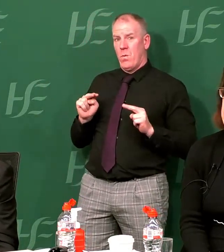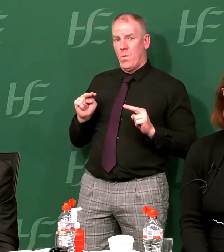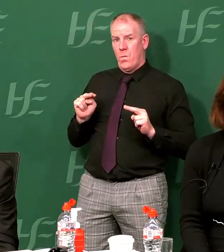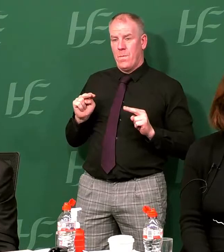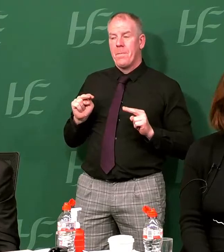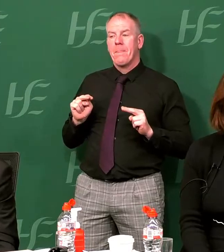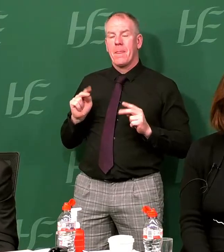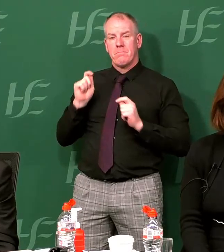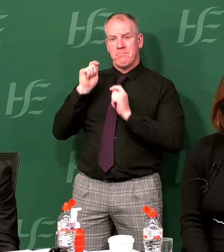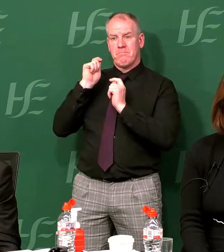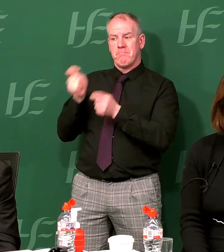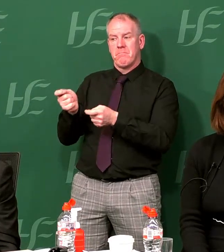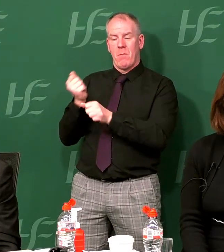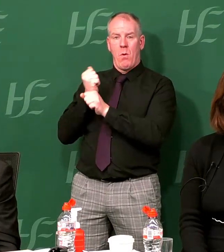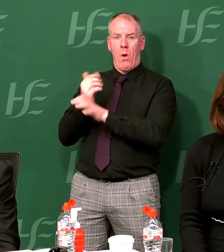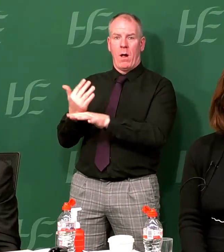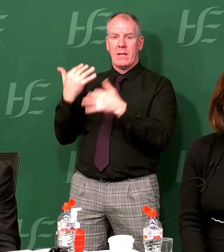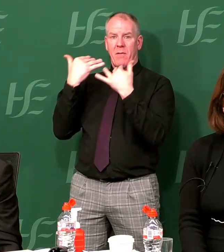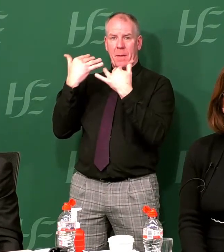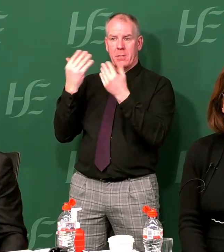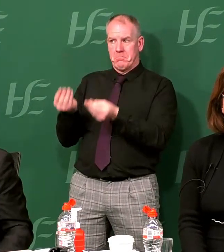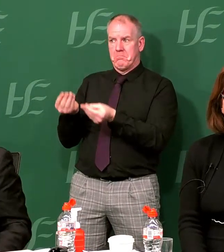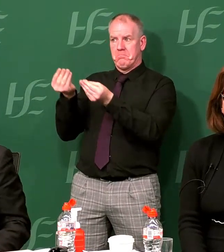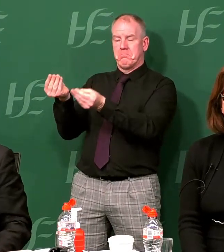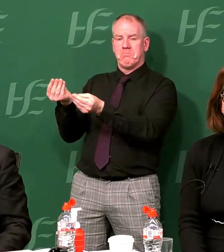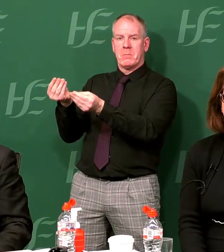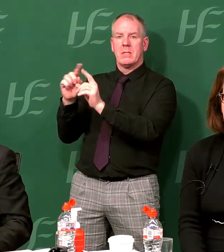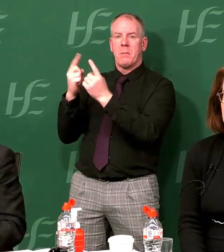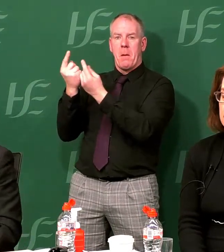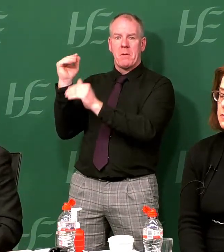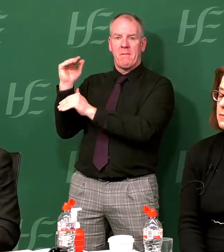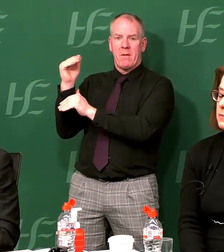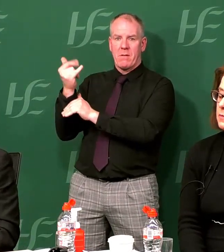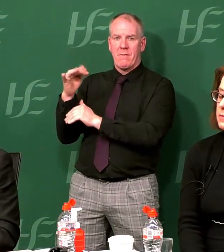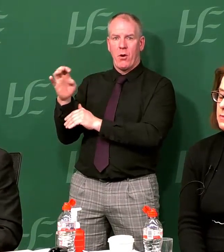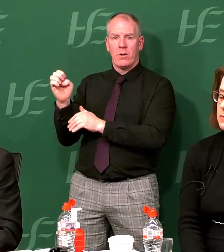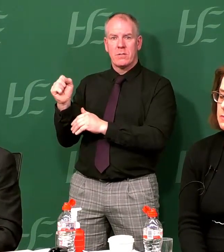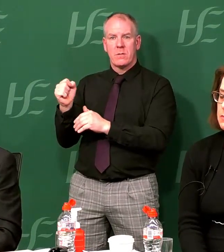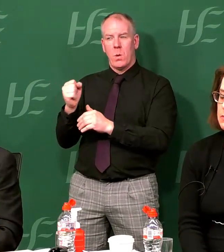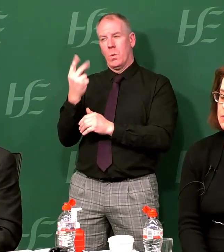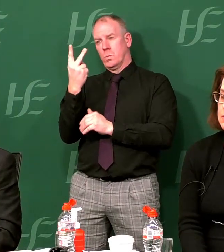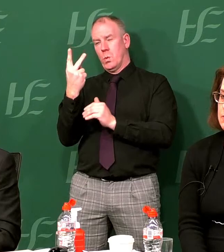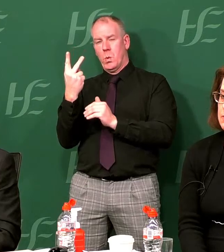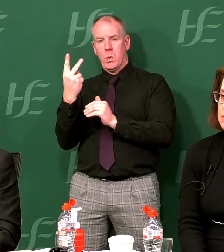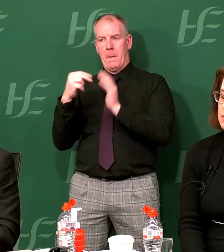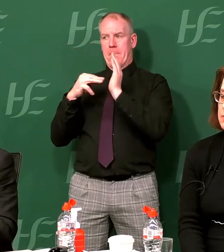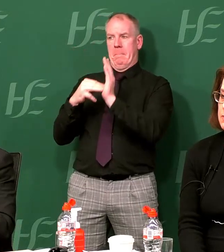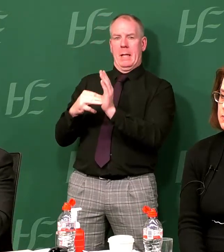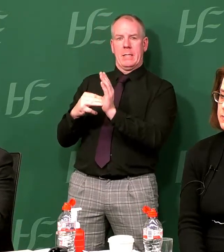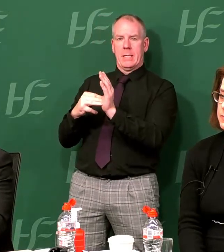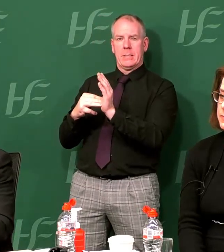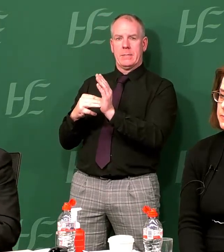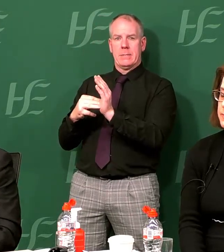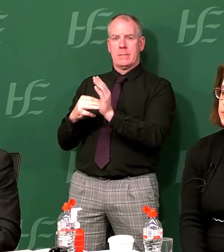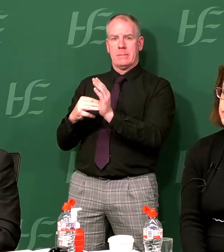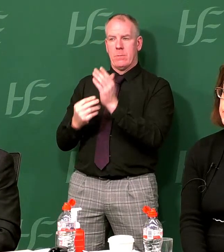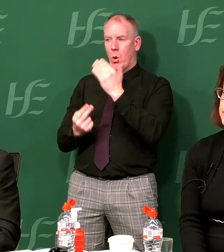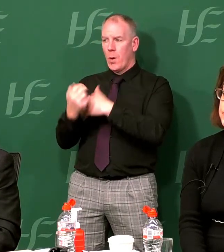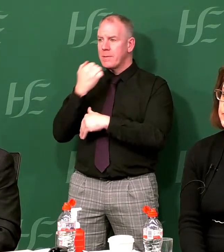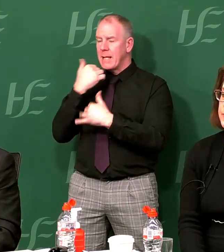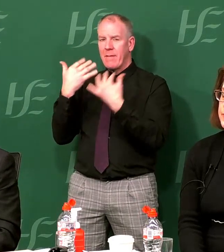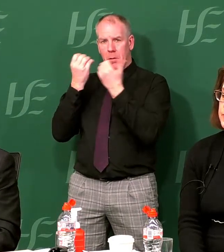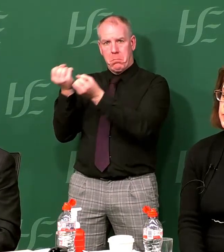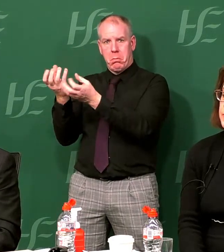we're furnishing all of the data, and we are furnishing all the 2.2 odd million data to be